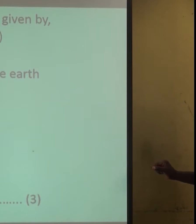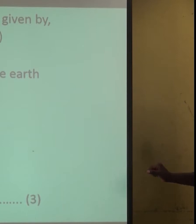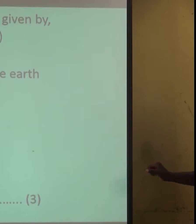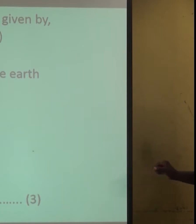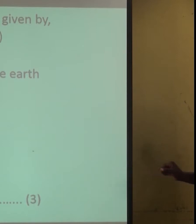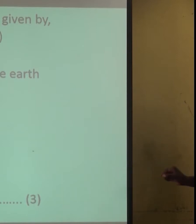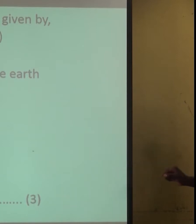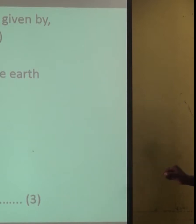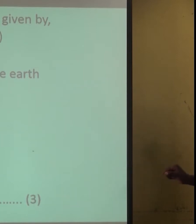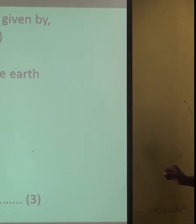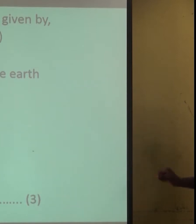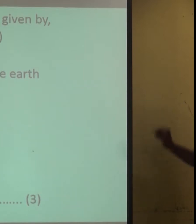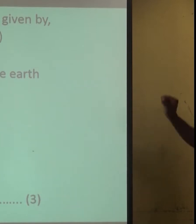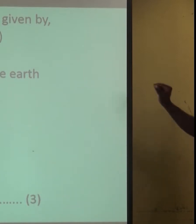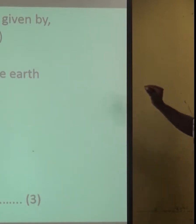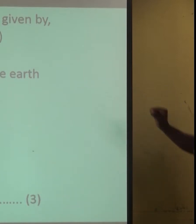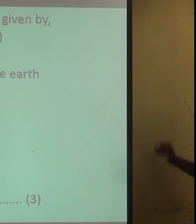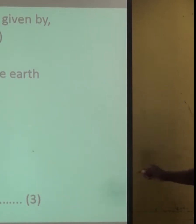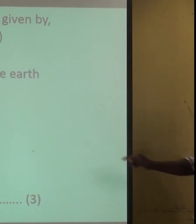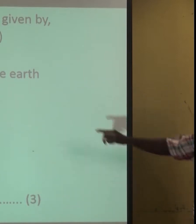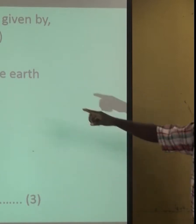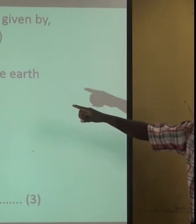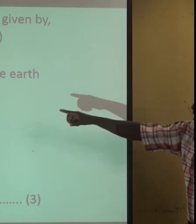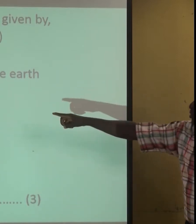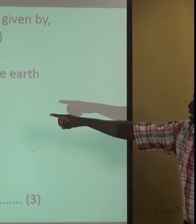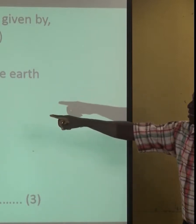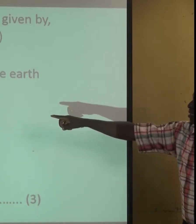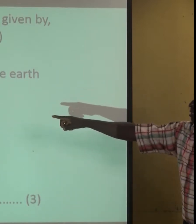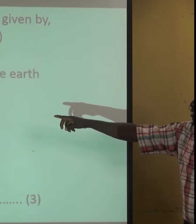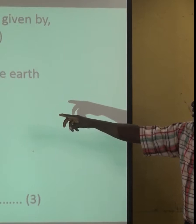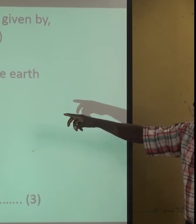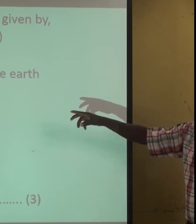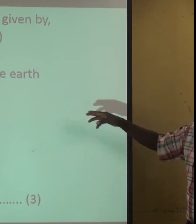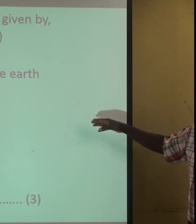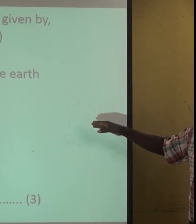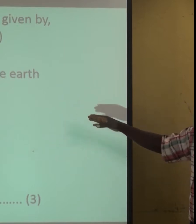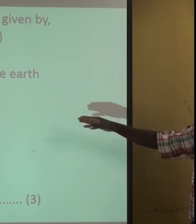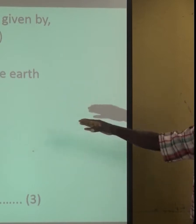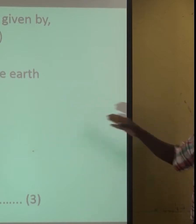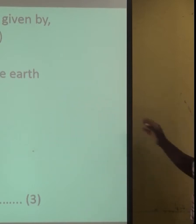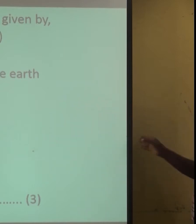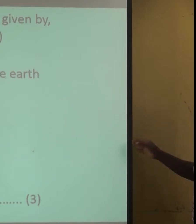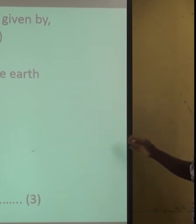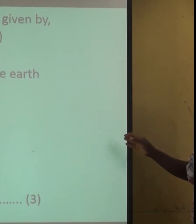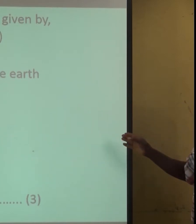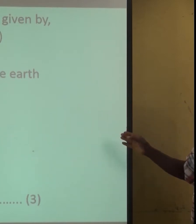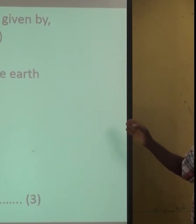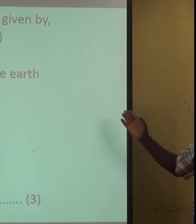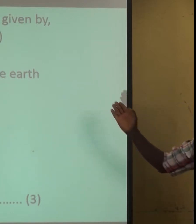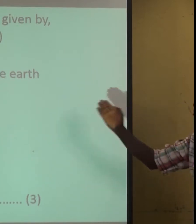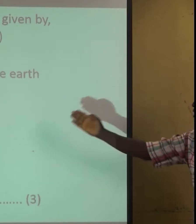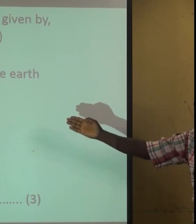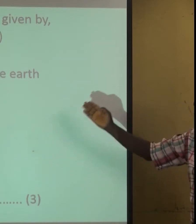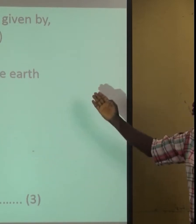gme over re. Why? Because ms is appearing in both sides.